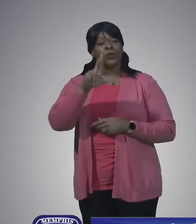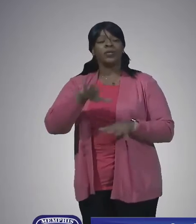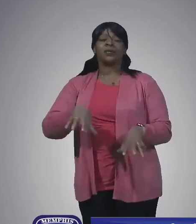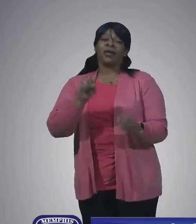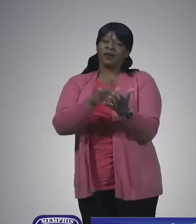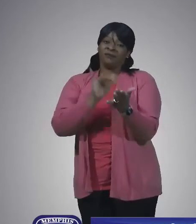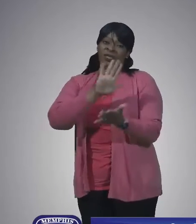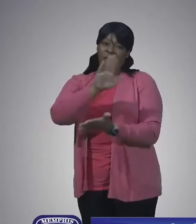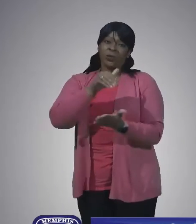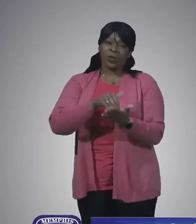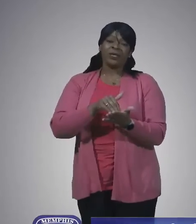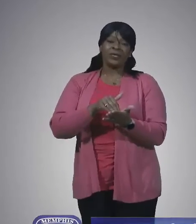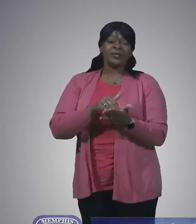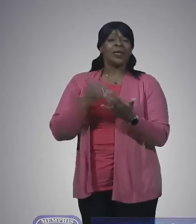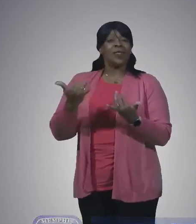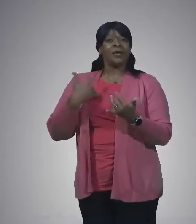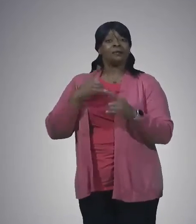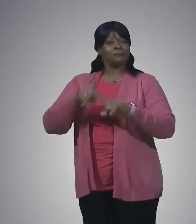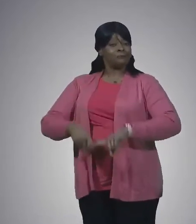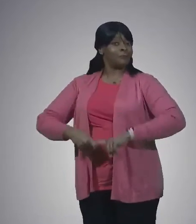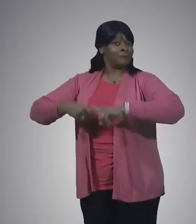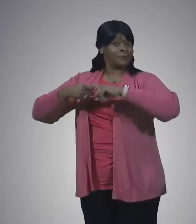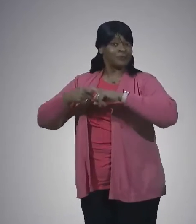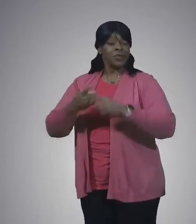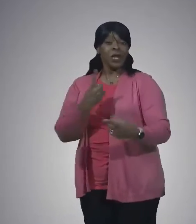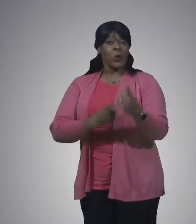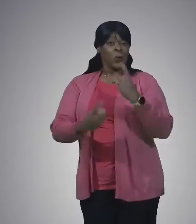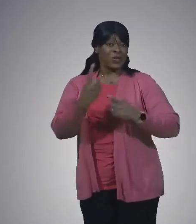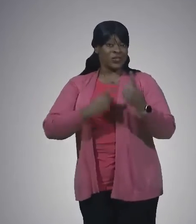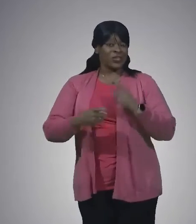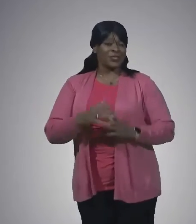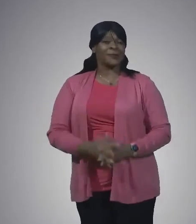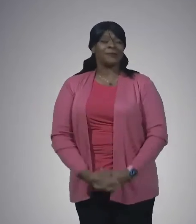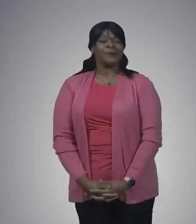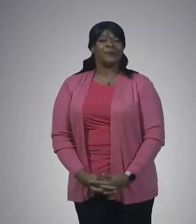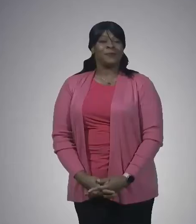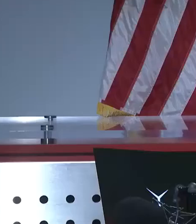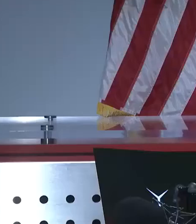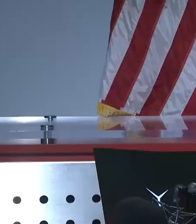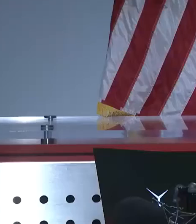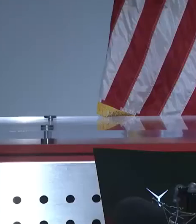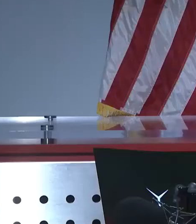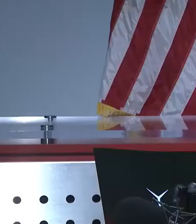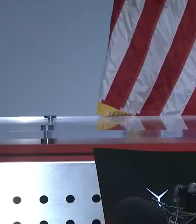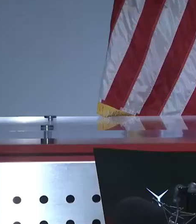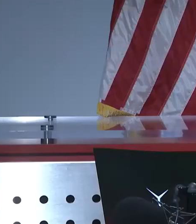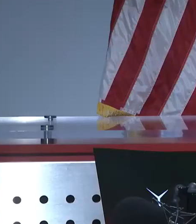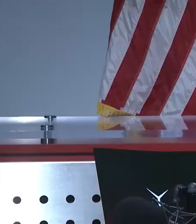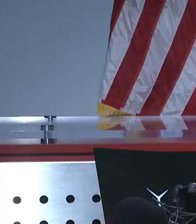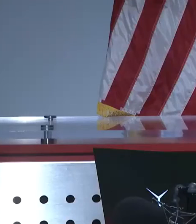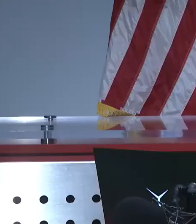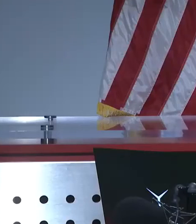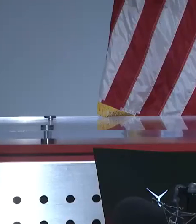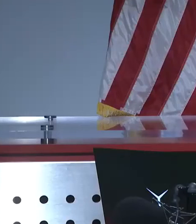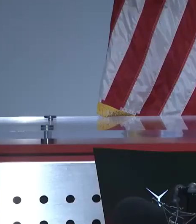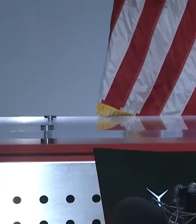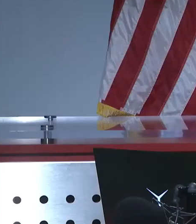that site. And with that, I will start the answering of questions. Laura Testino, Commercial Appeal.